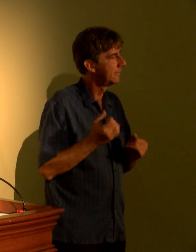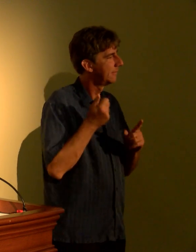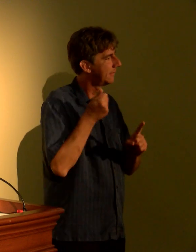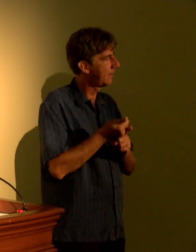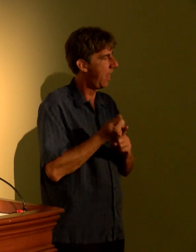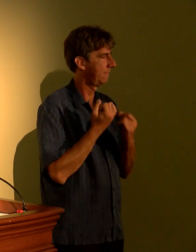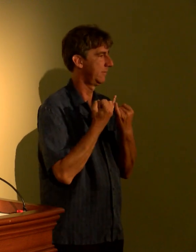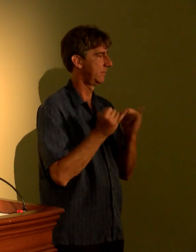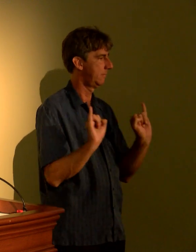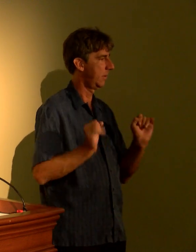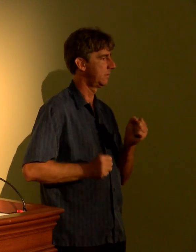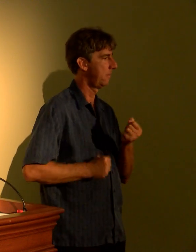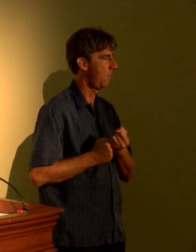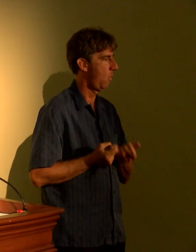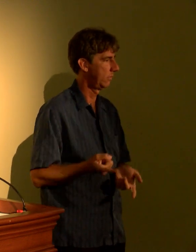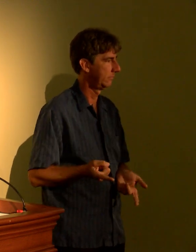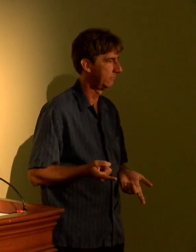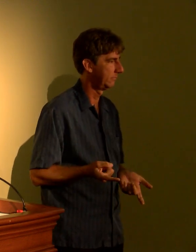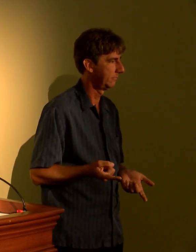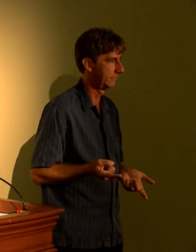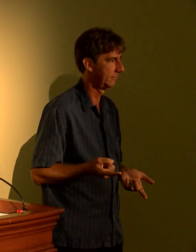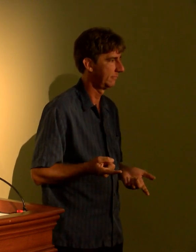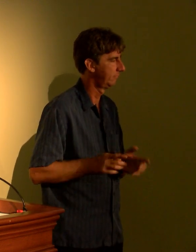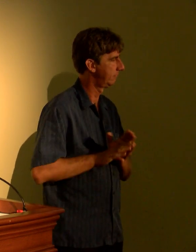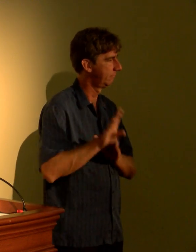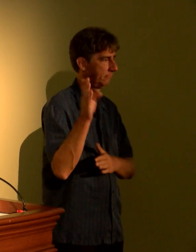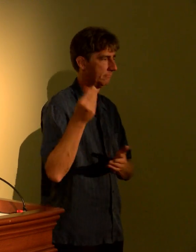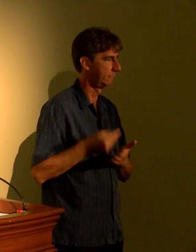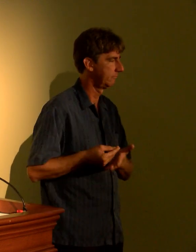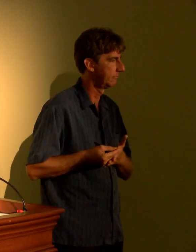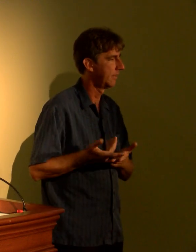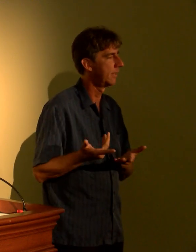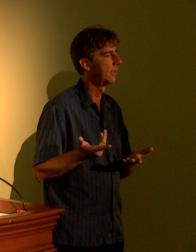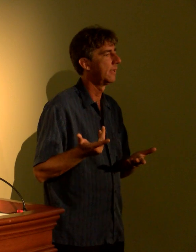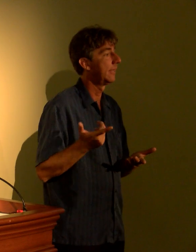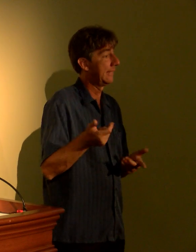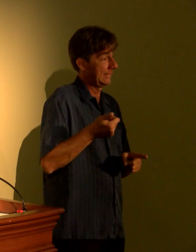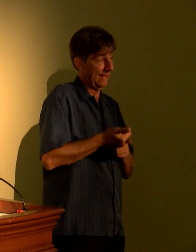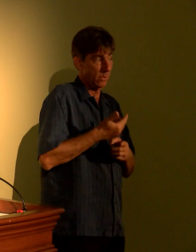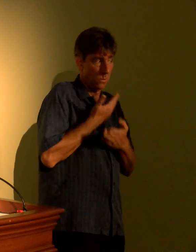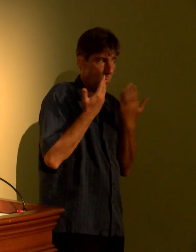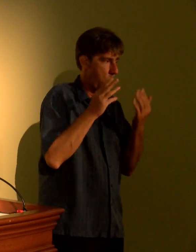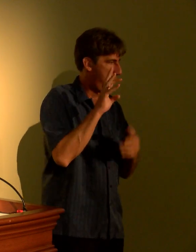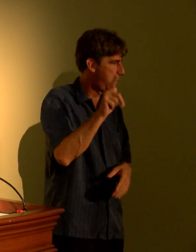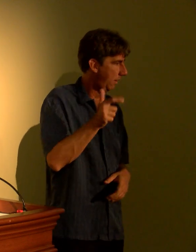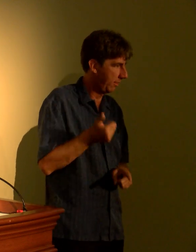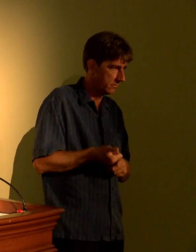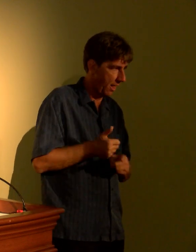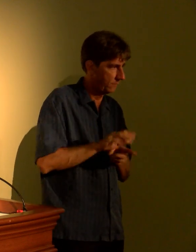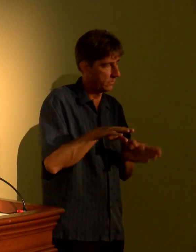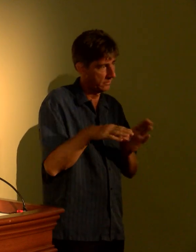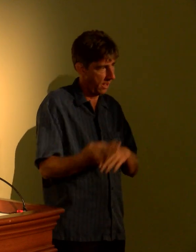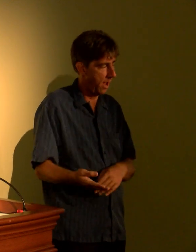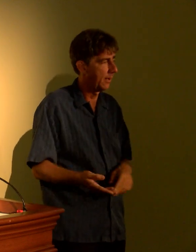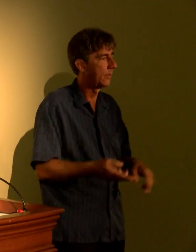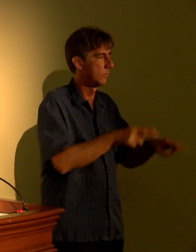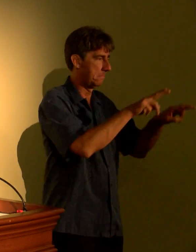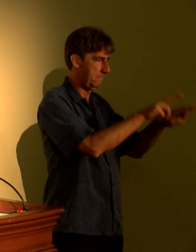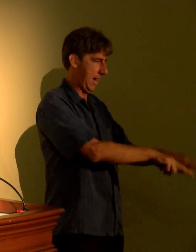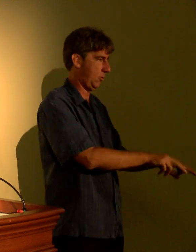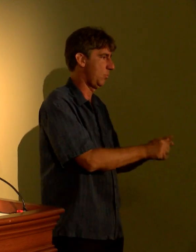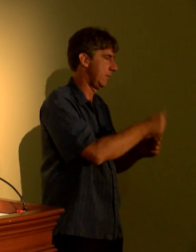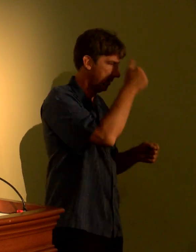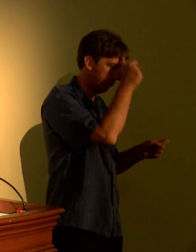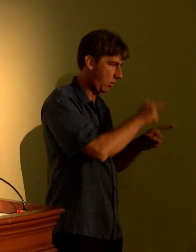that we know of or could find. But he was buried with Royal Brewster and his family in Torrey Hill Cemetery in Buxton Lower